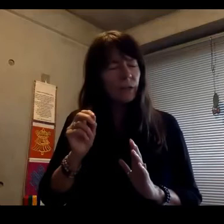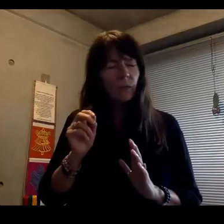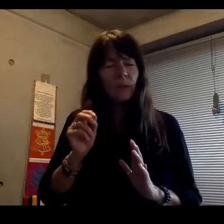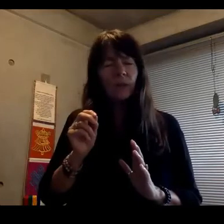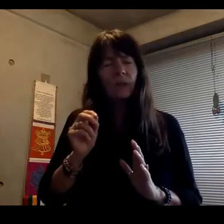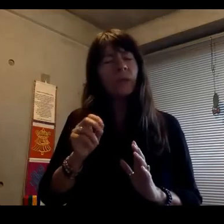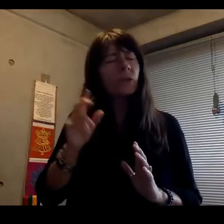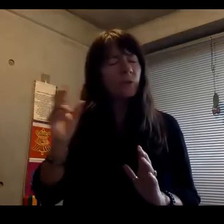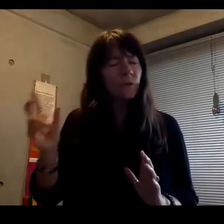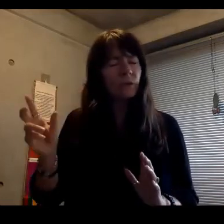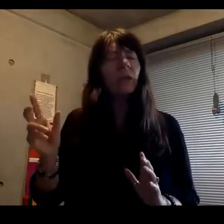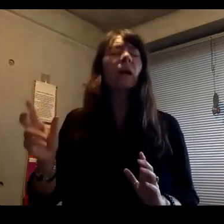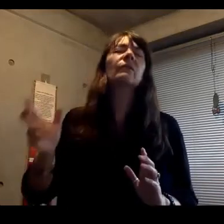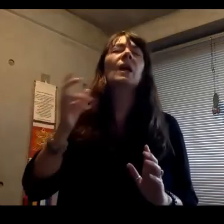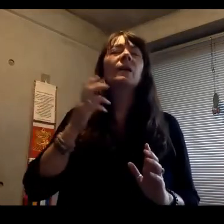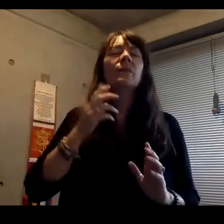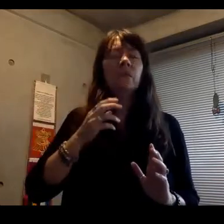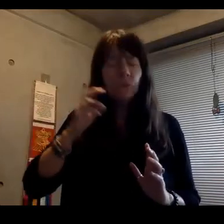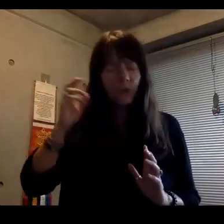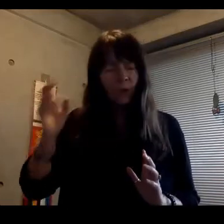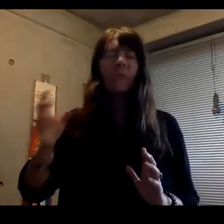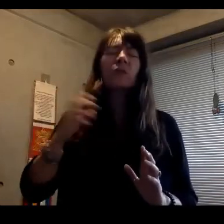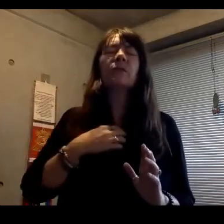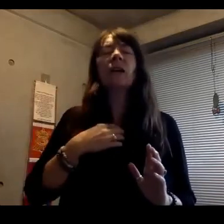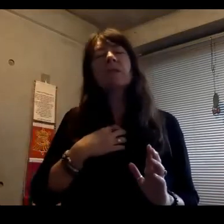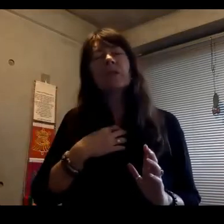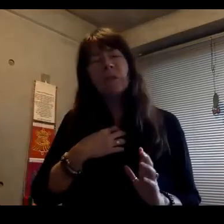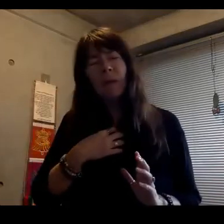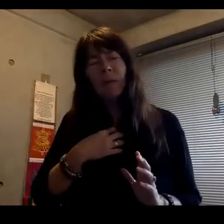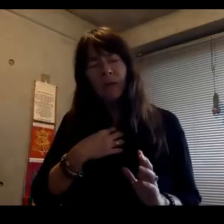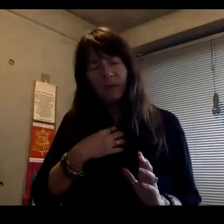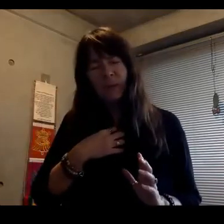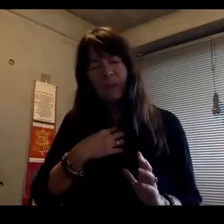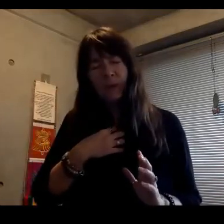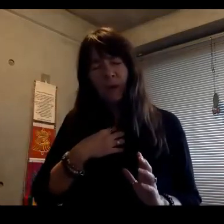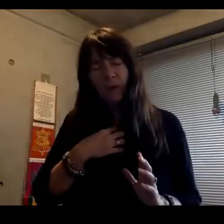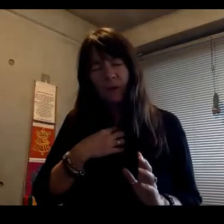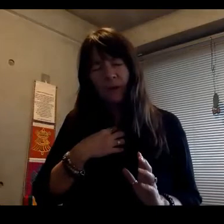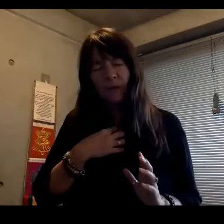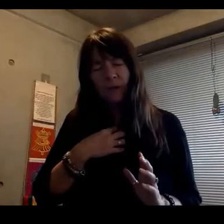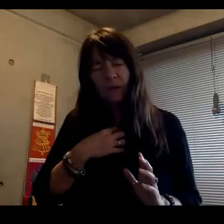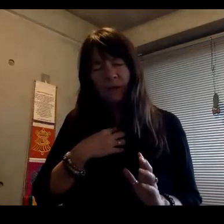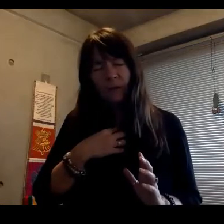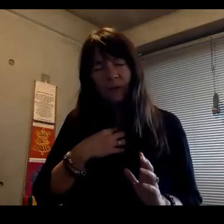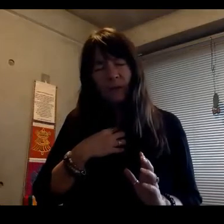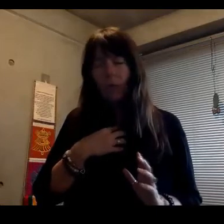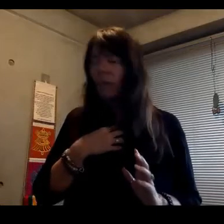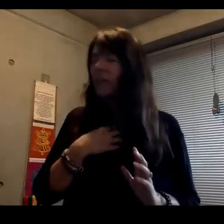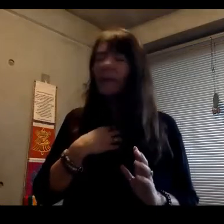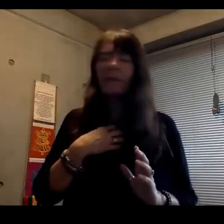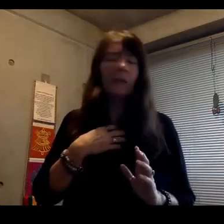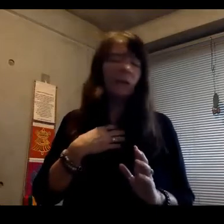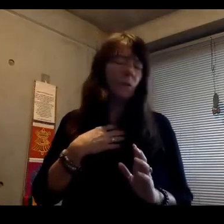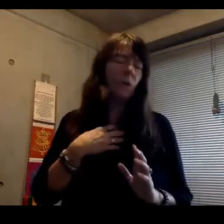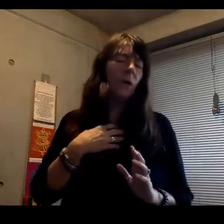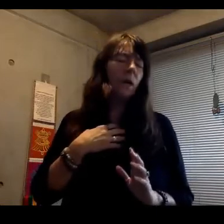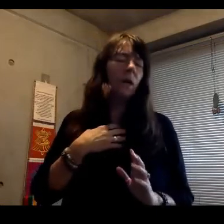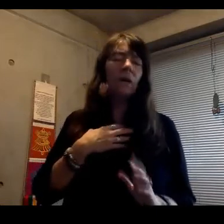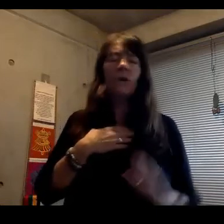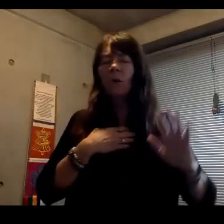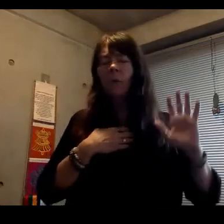necessary to be used with the universe of love. The universe of love is a remembering of something you know inside of you. Mm-hmm. No one is asking